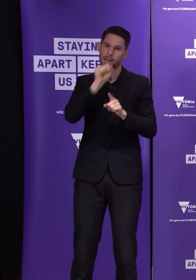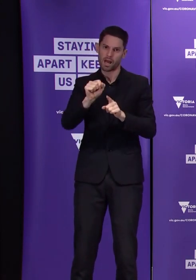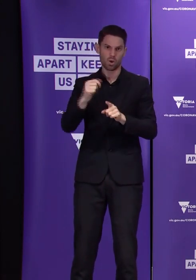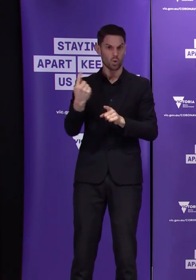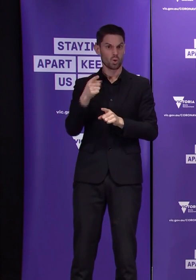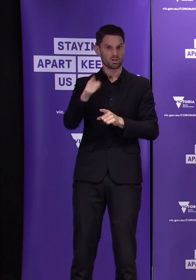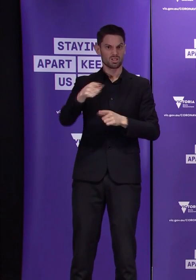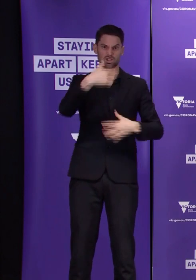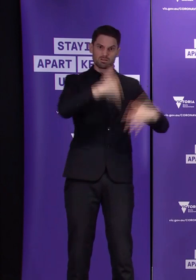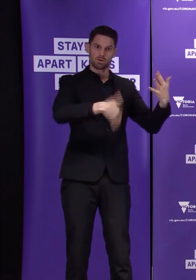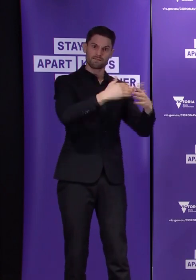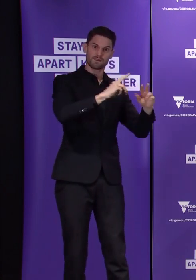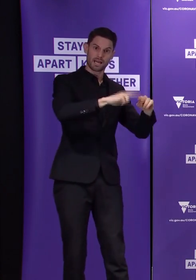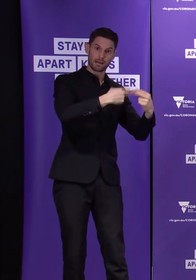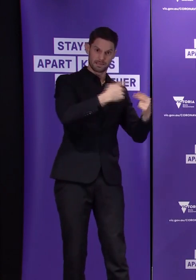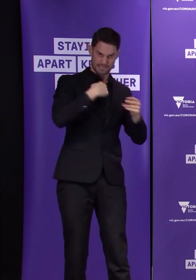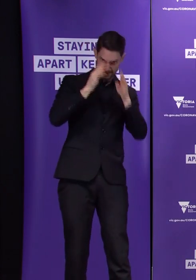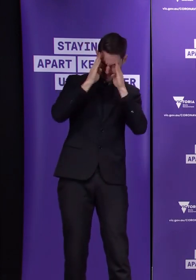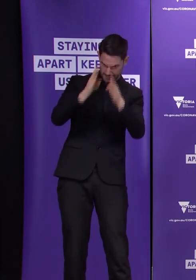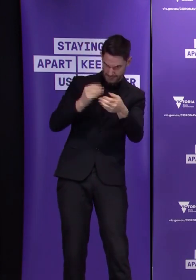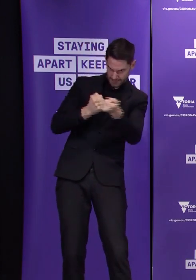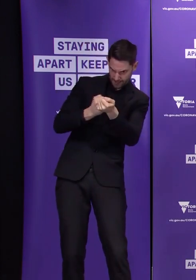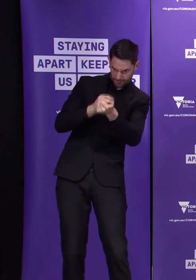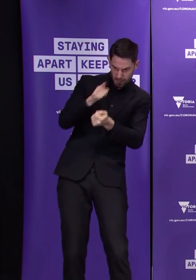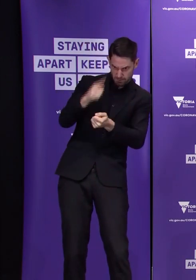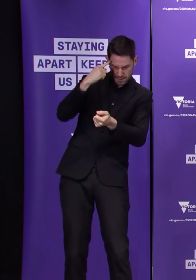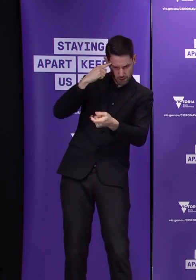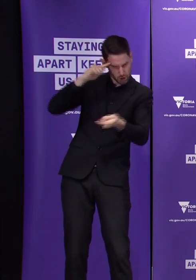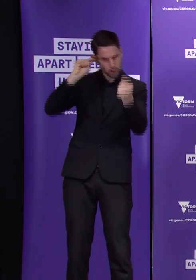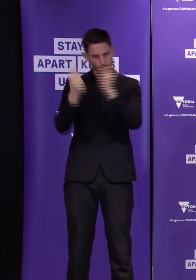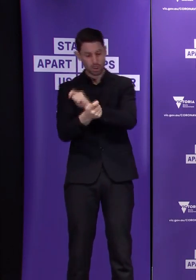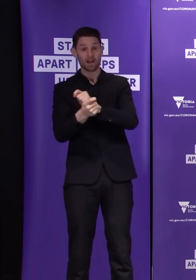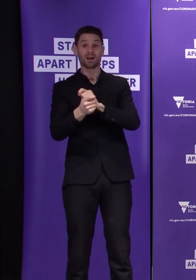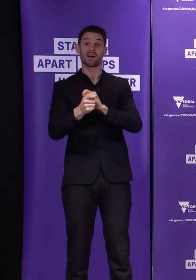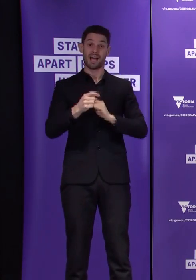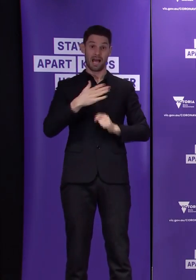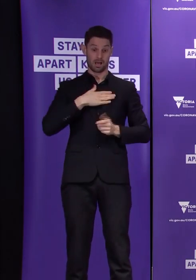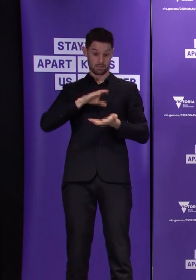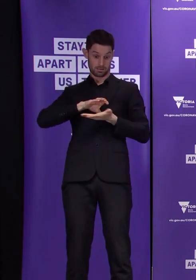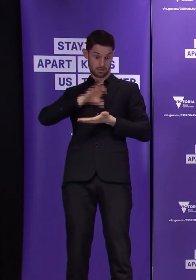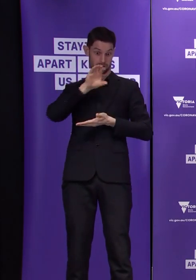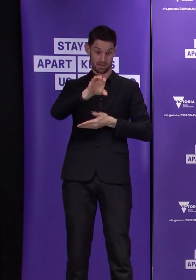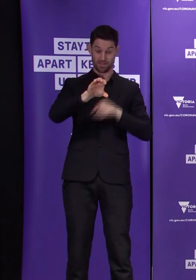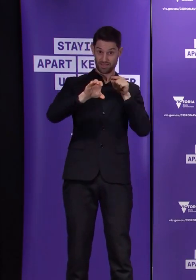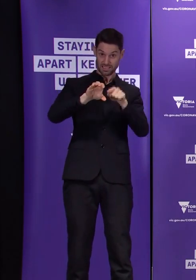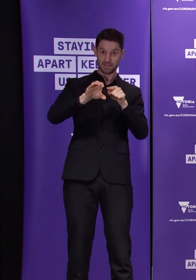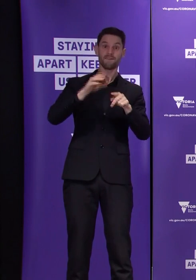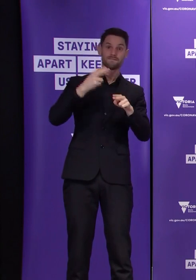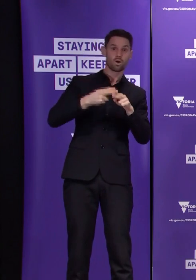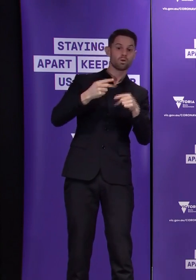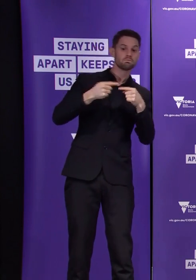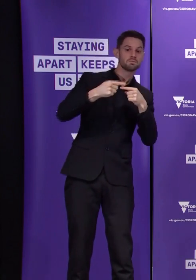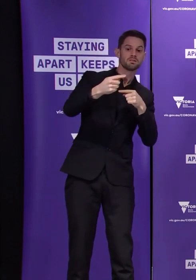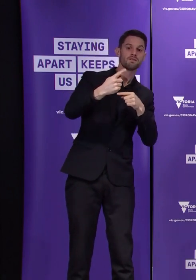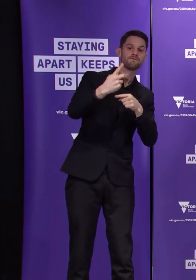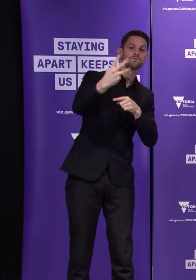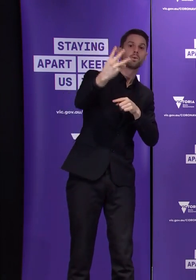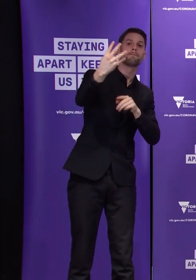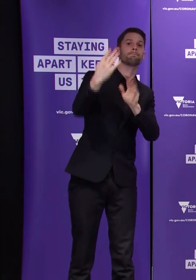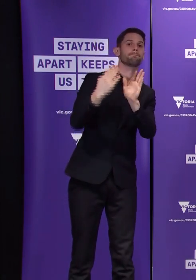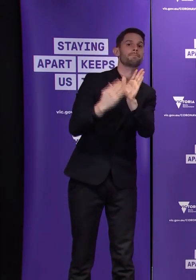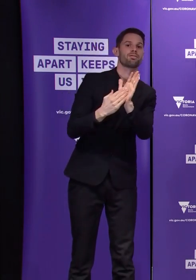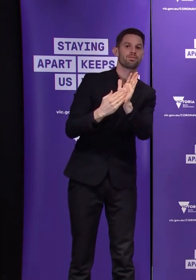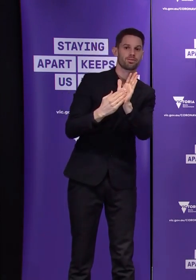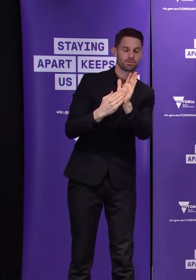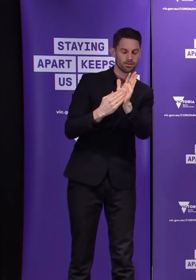of earlier announcements, is designed to get us through, the months ahead. But the